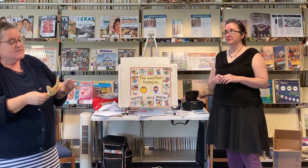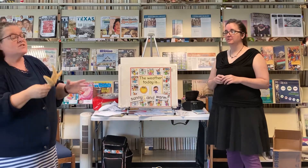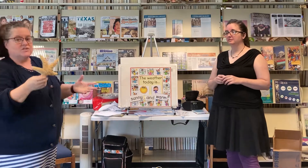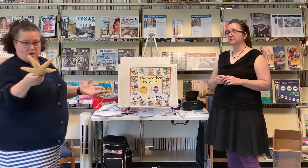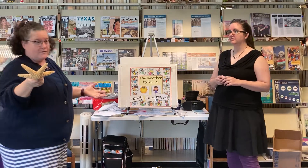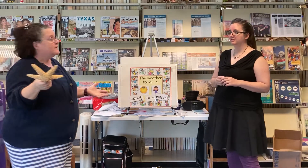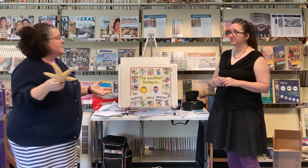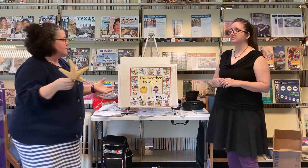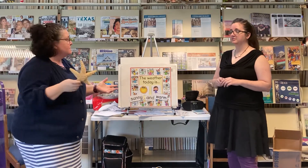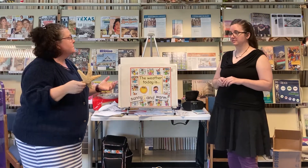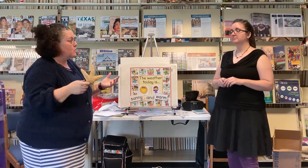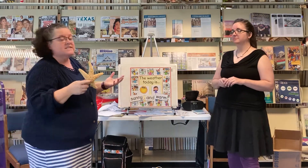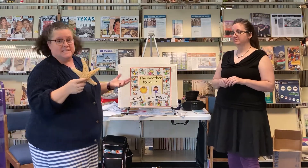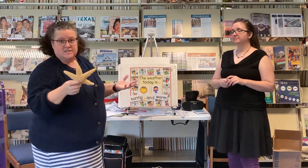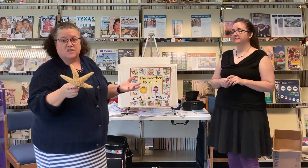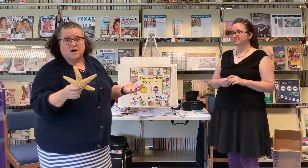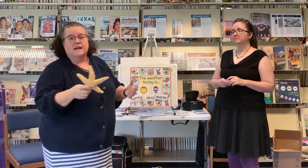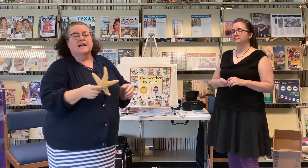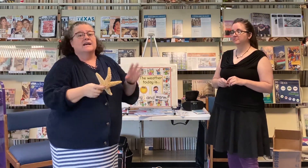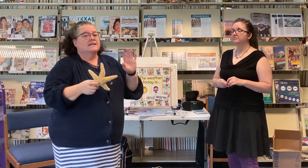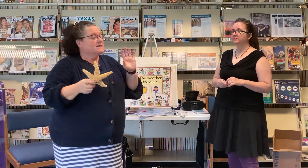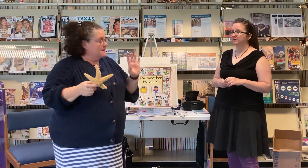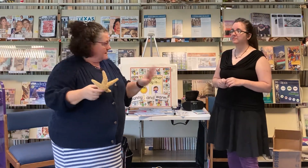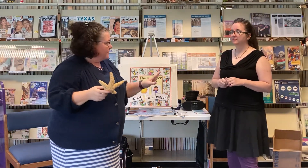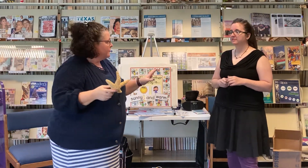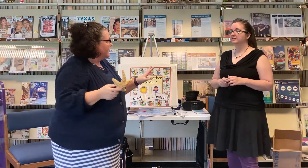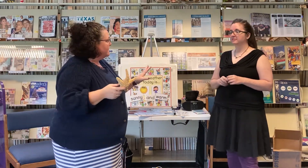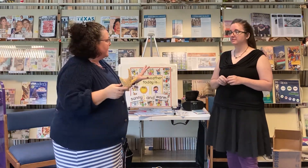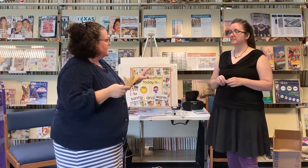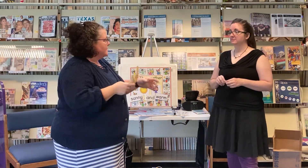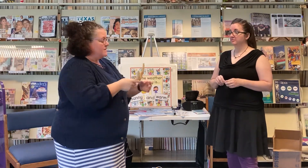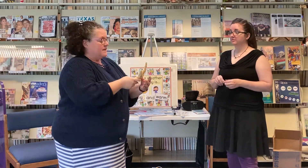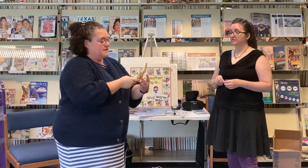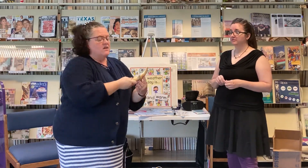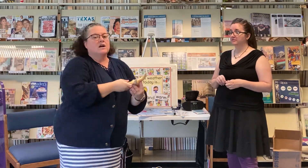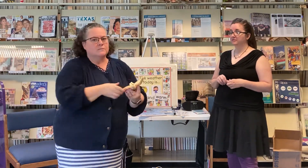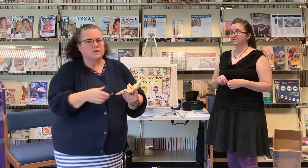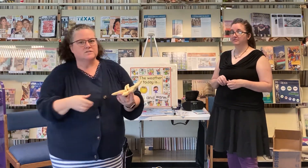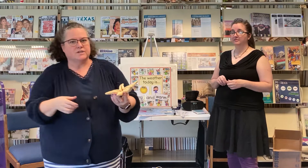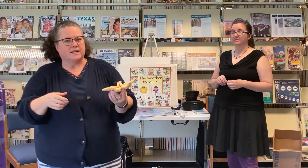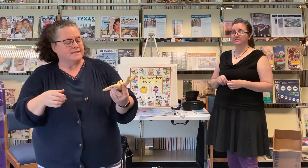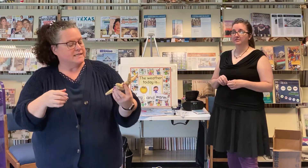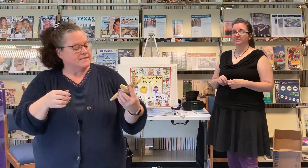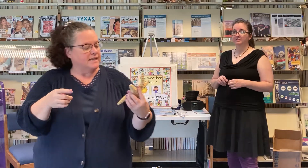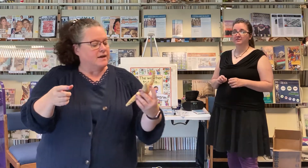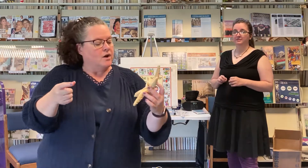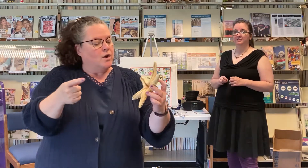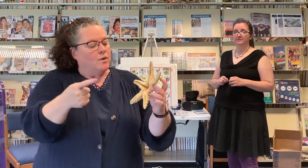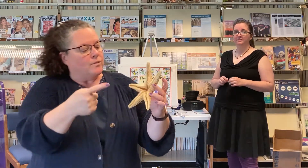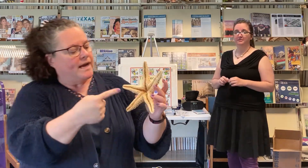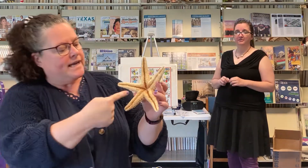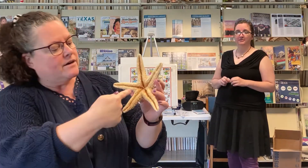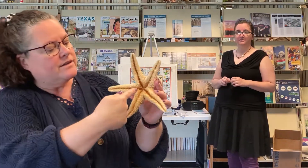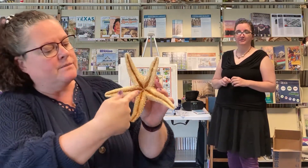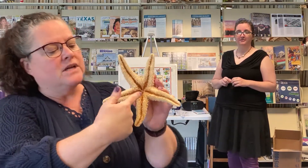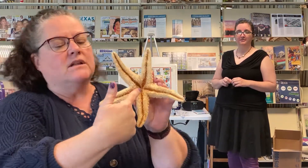they call starfish. Starfish or sea star. Mm-hmm. Another fun fact about this, and I'll come close so you guys can see it. Right here in the middle on